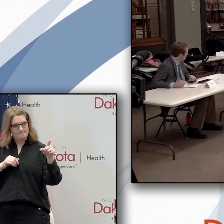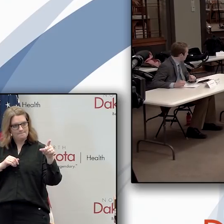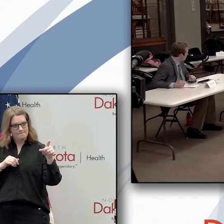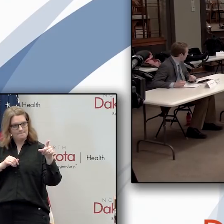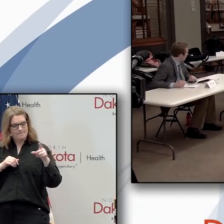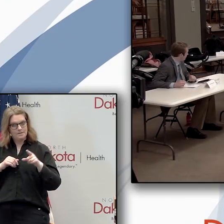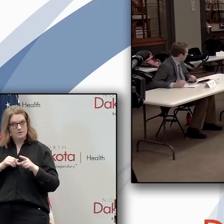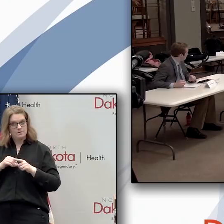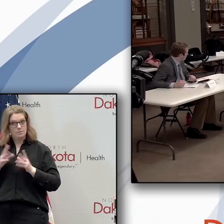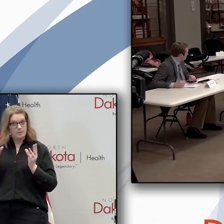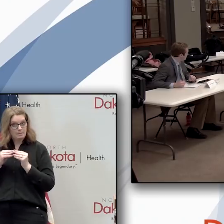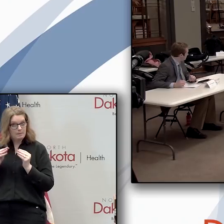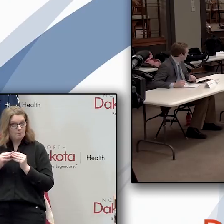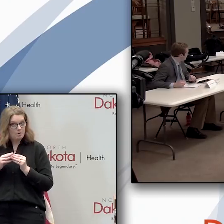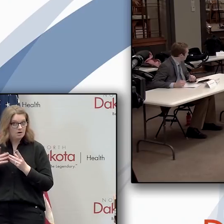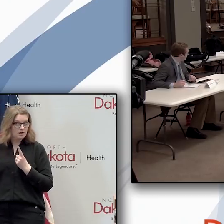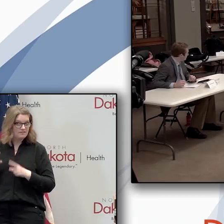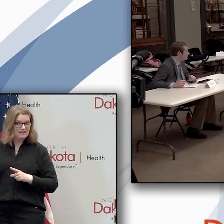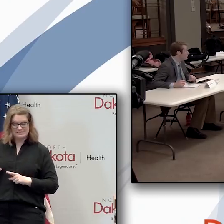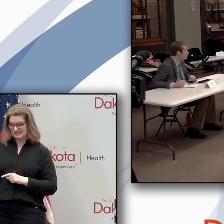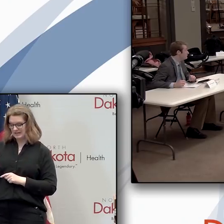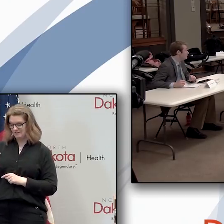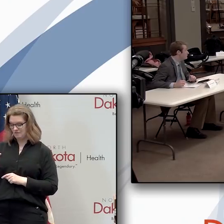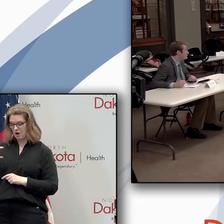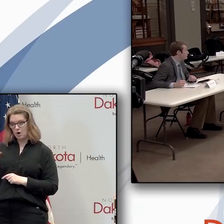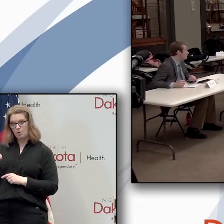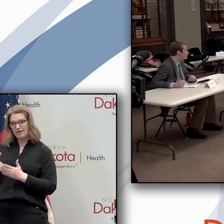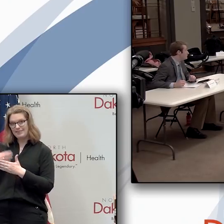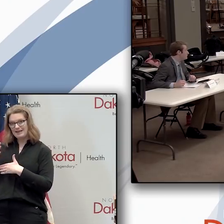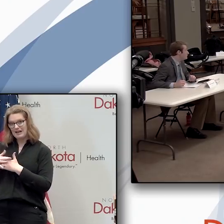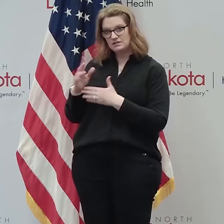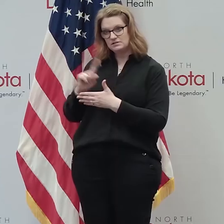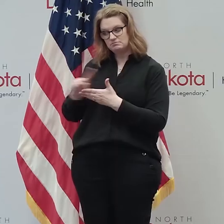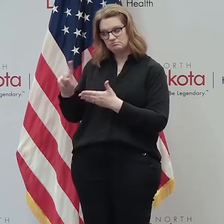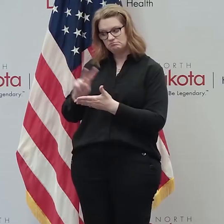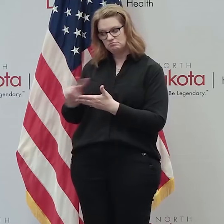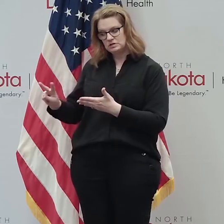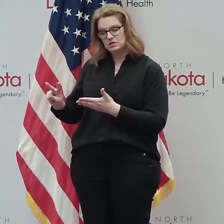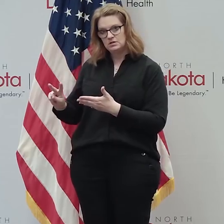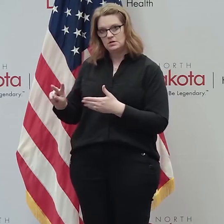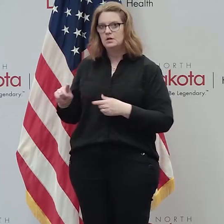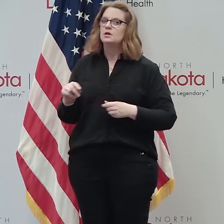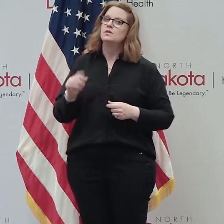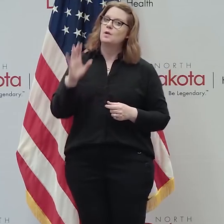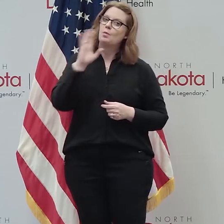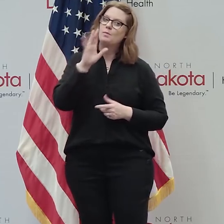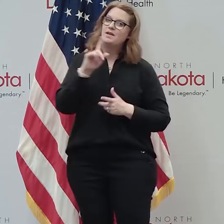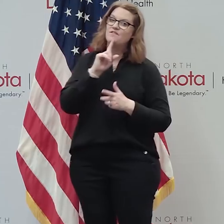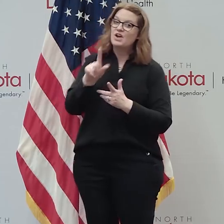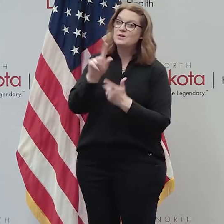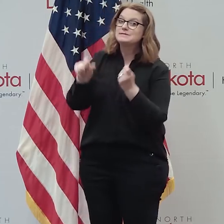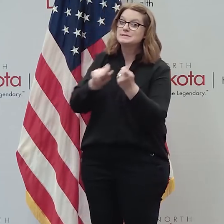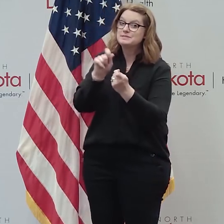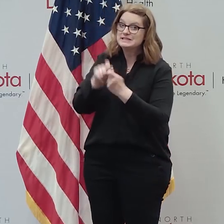events in Fargo in the next week or two? There's going to be a very targeted testing plan, but